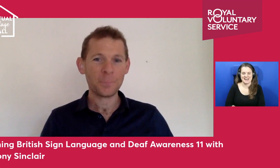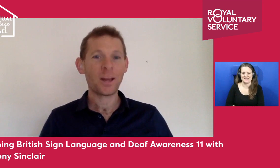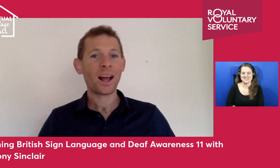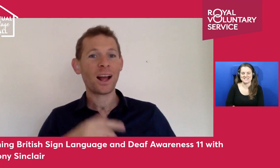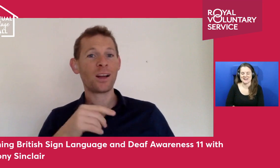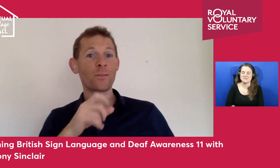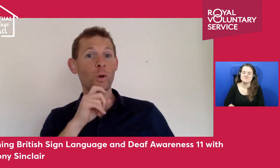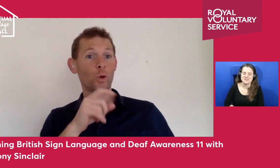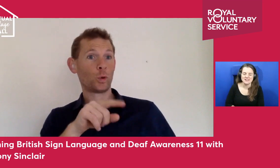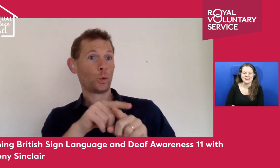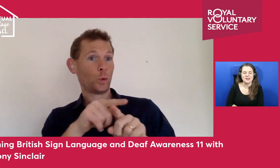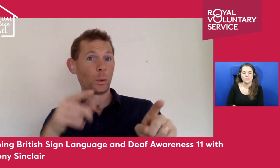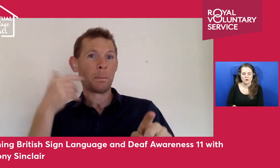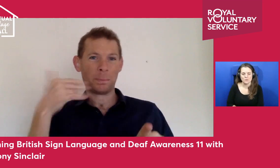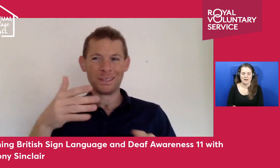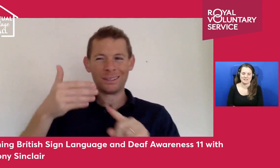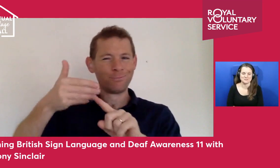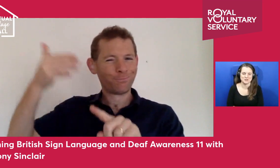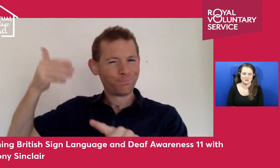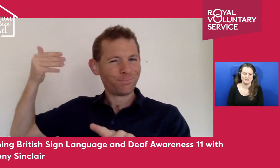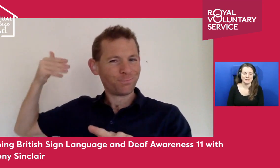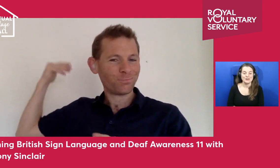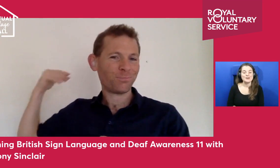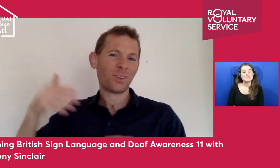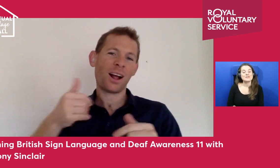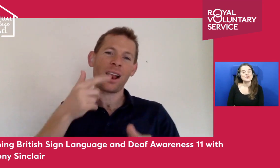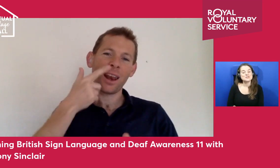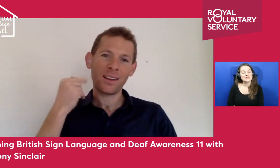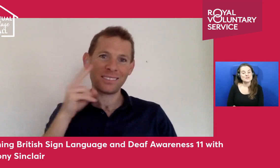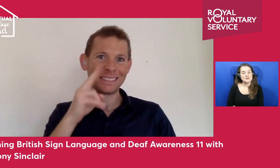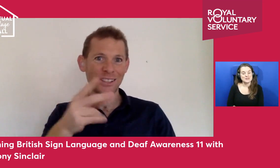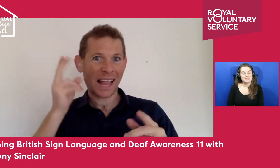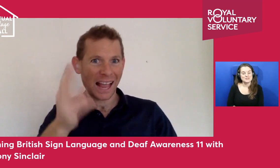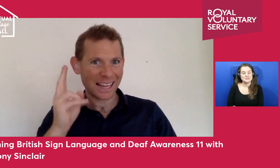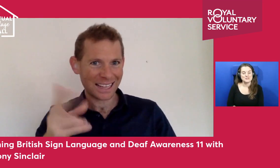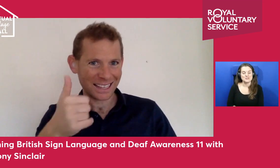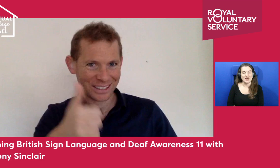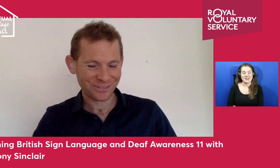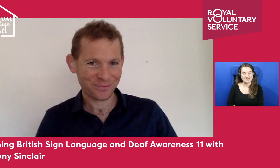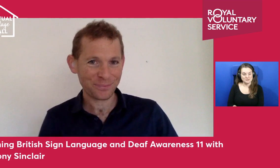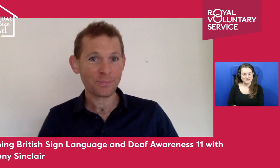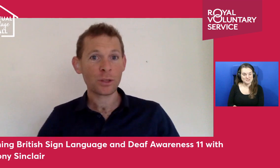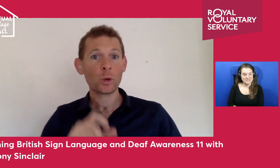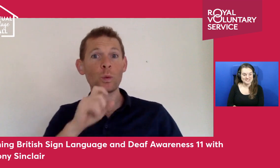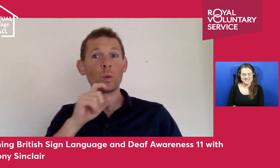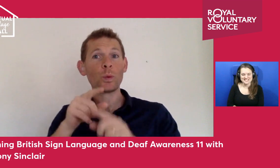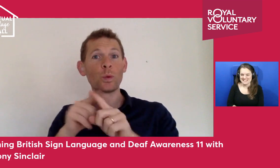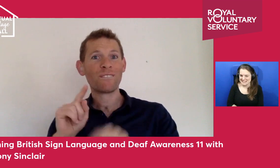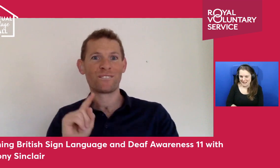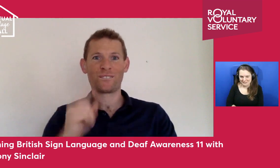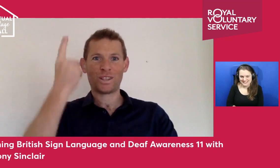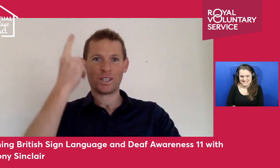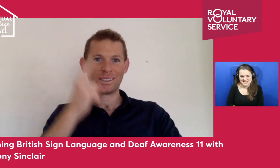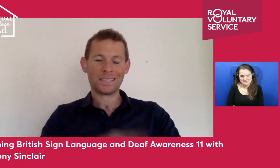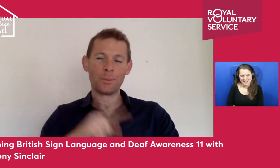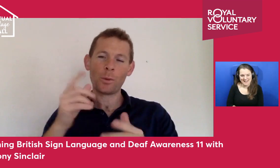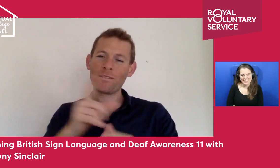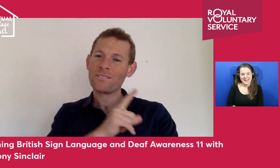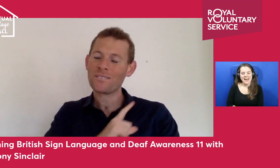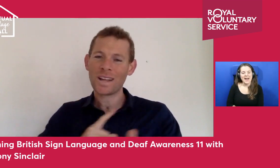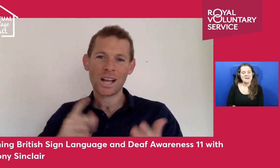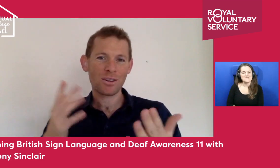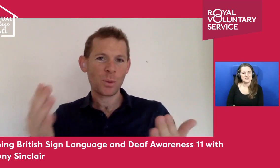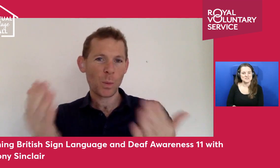Sign Language, and really a warm welcome to you all. For those of you who've been to some of our previous sessions, it's lovely to see you